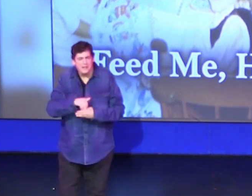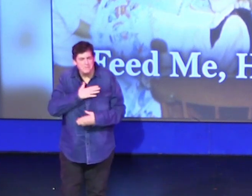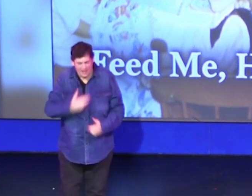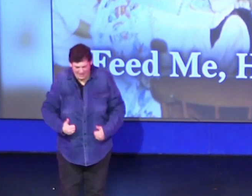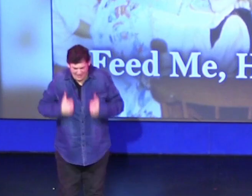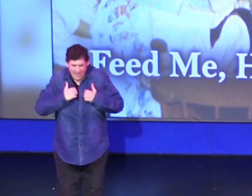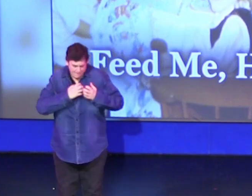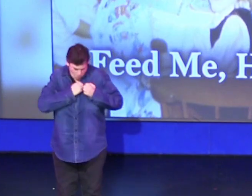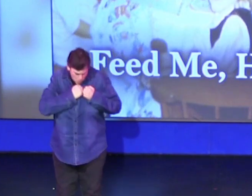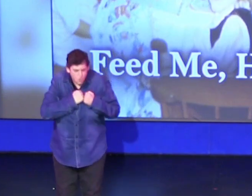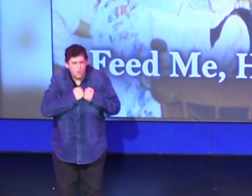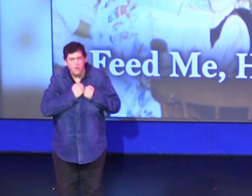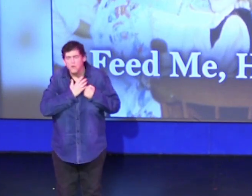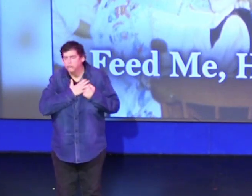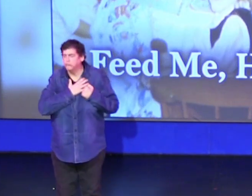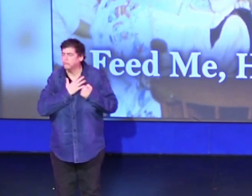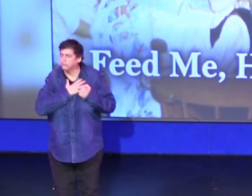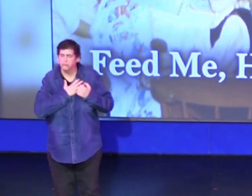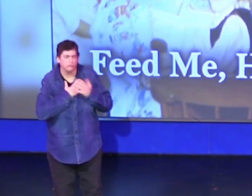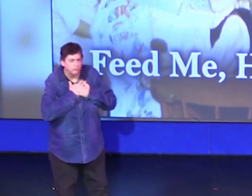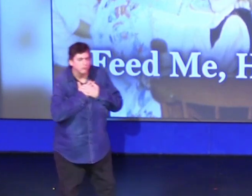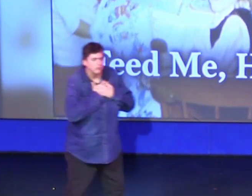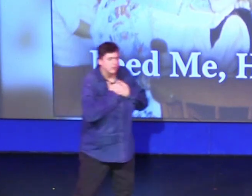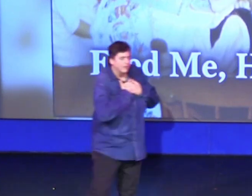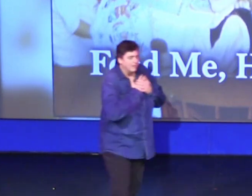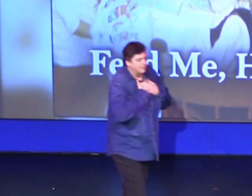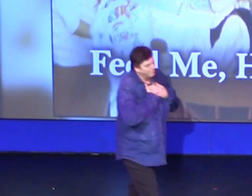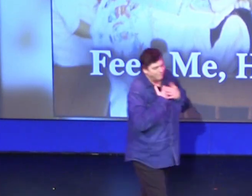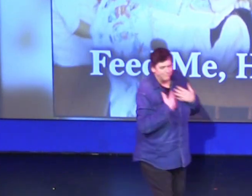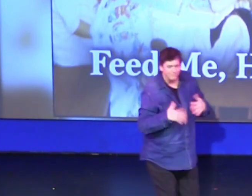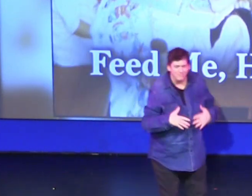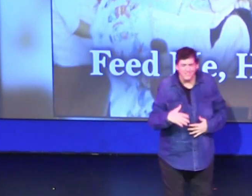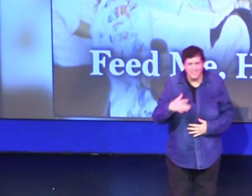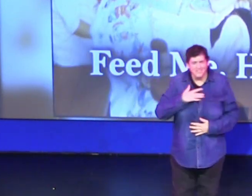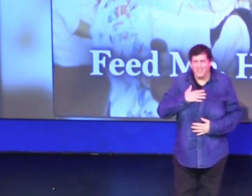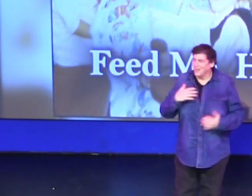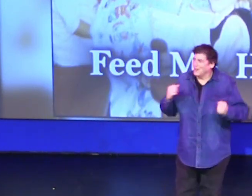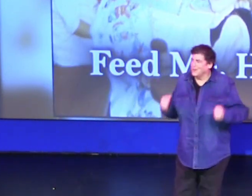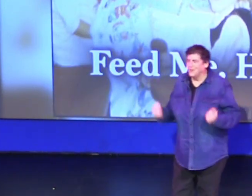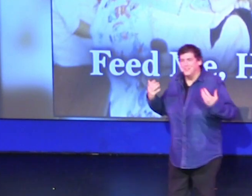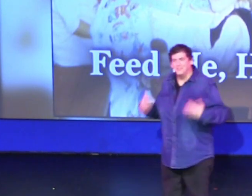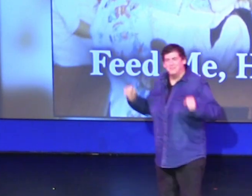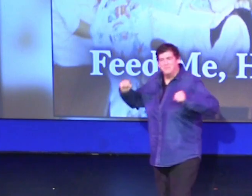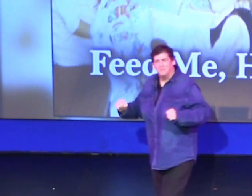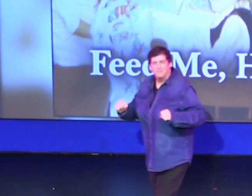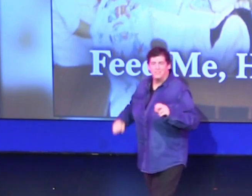Seeing Patrick Graybill and Dennis Webster and their use of language is something that has truly made me part of who I am